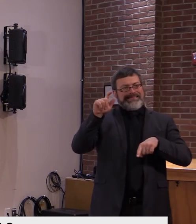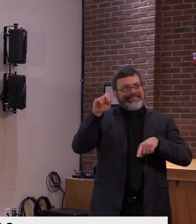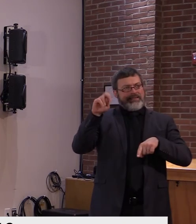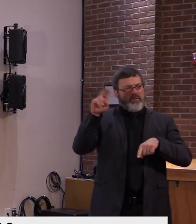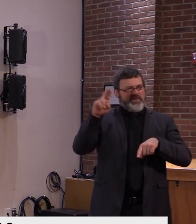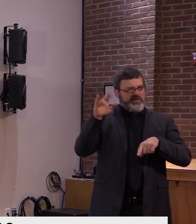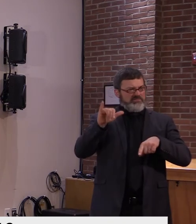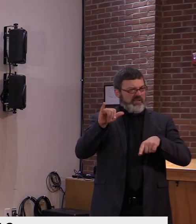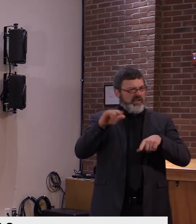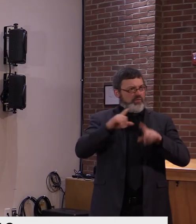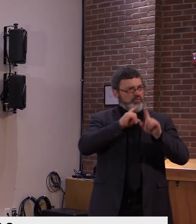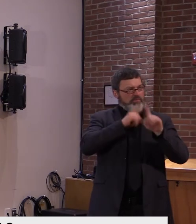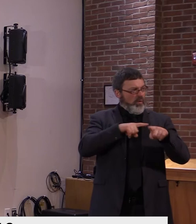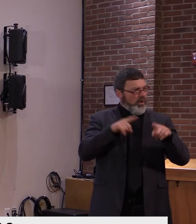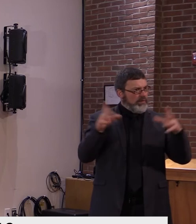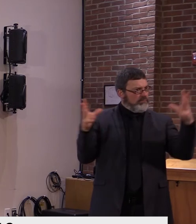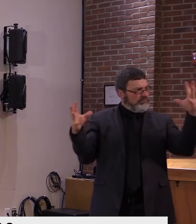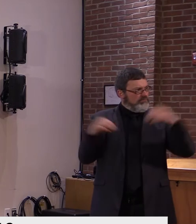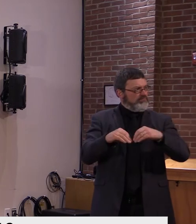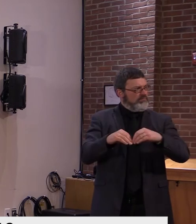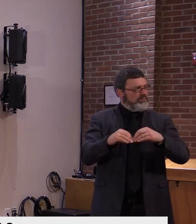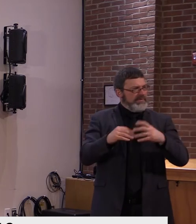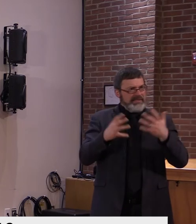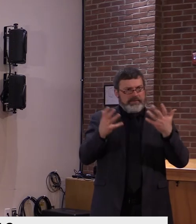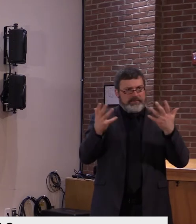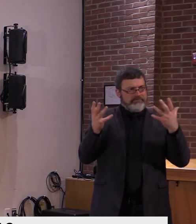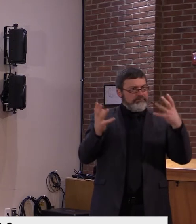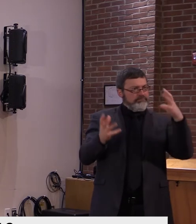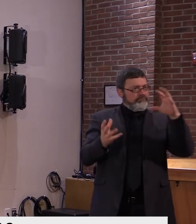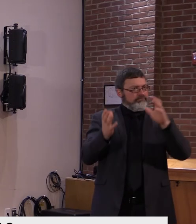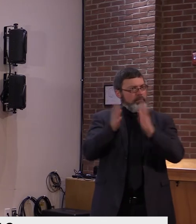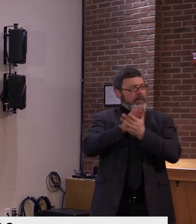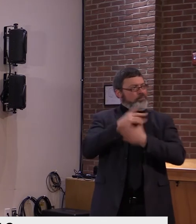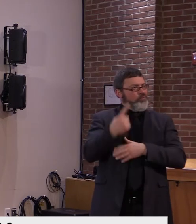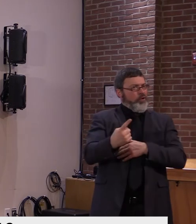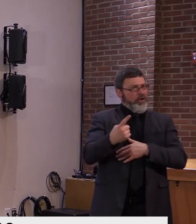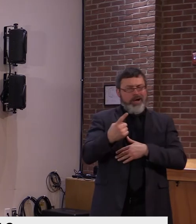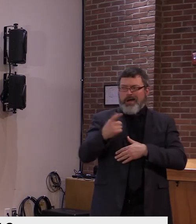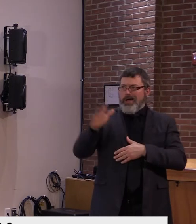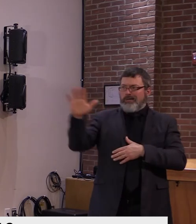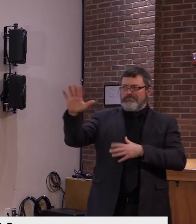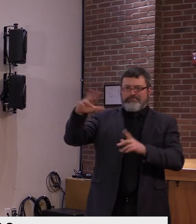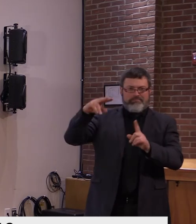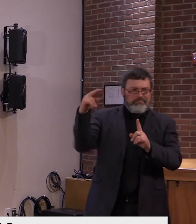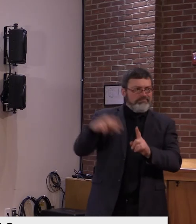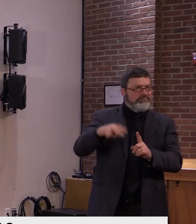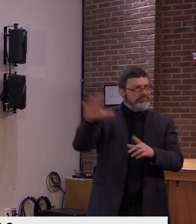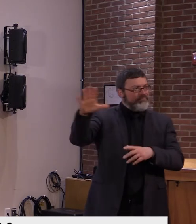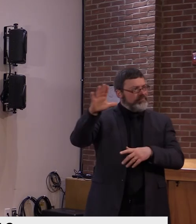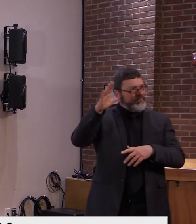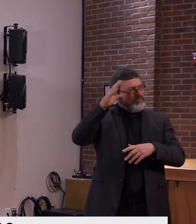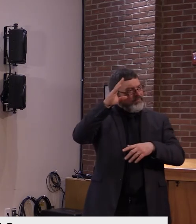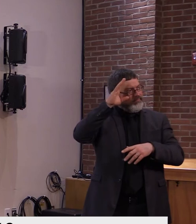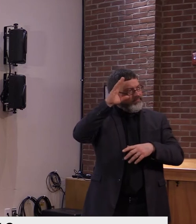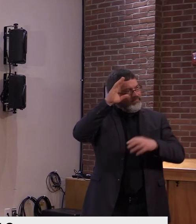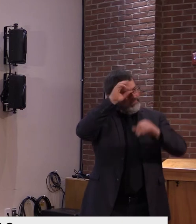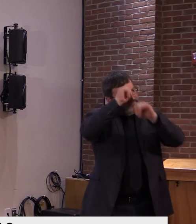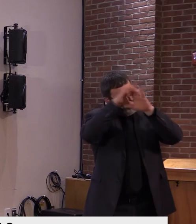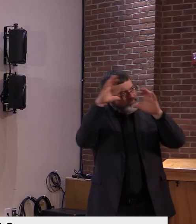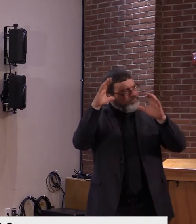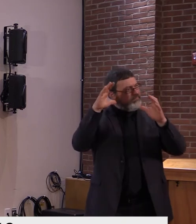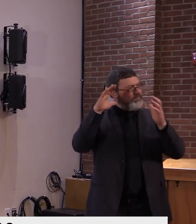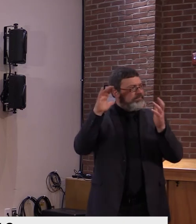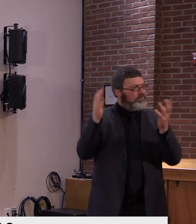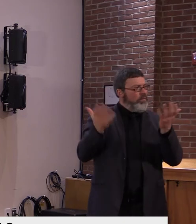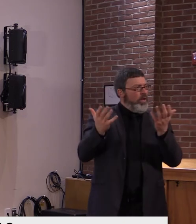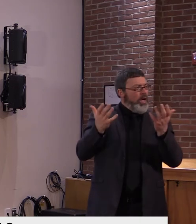but I'm wondering if there's any thoughts on what that looks like now. I know in the past, there's been a lot of talk about that system having a change,